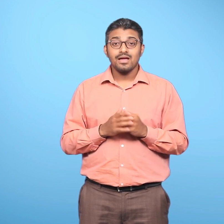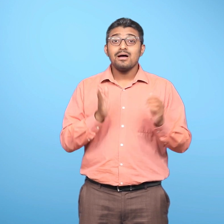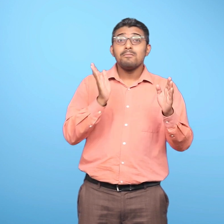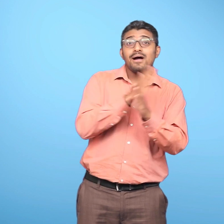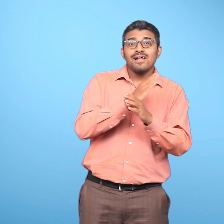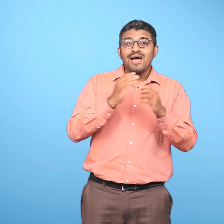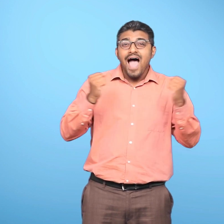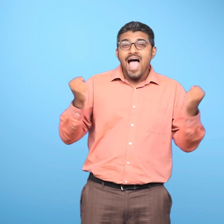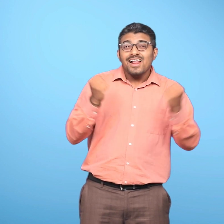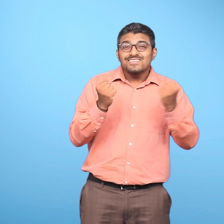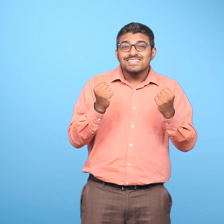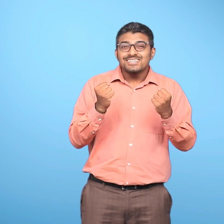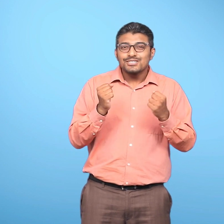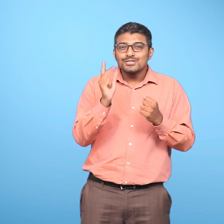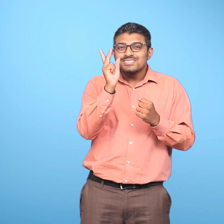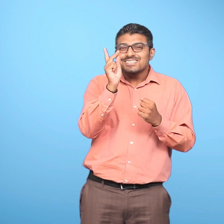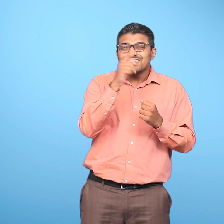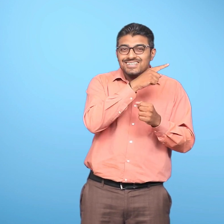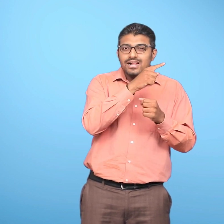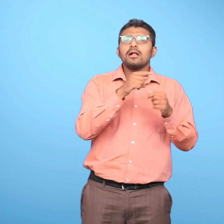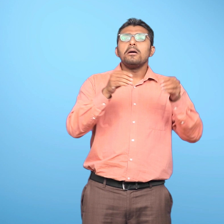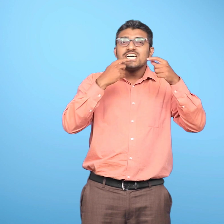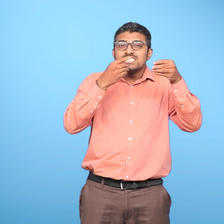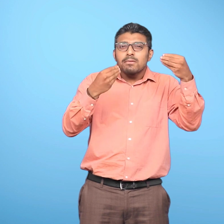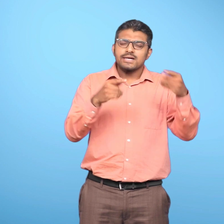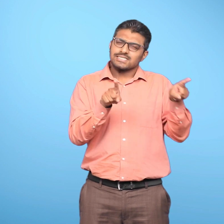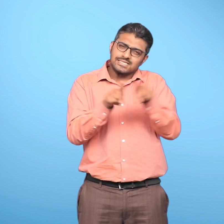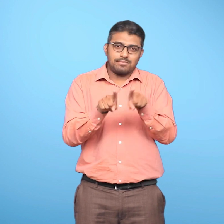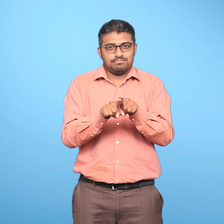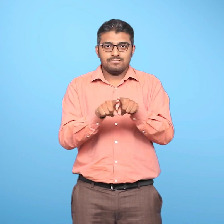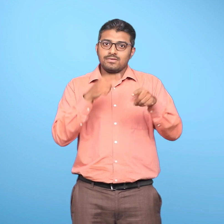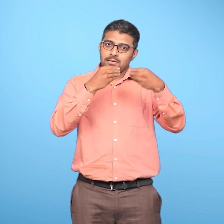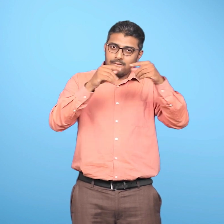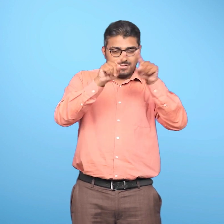Take the same piece of paper which you used in Activity 2.